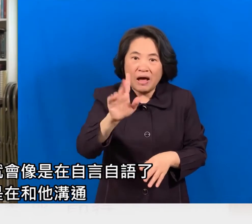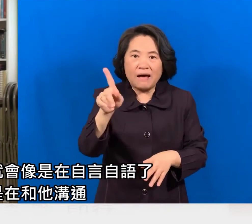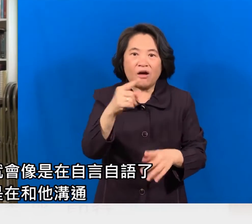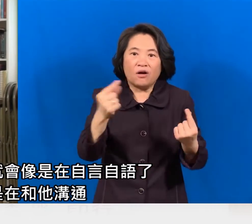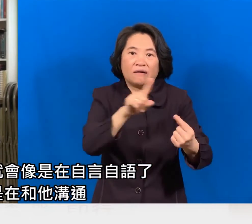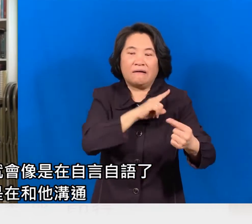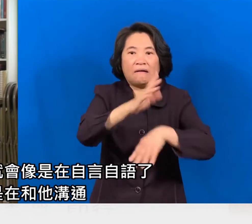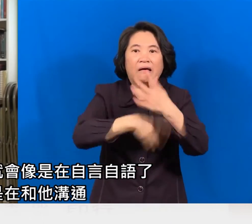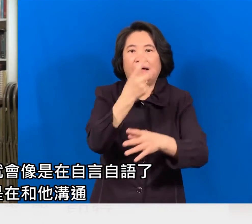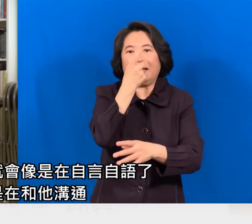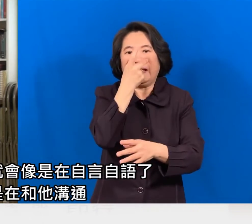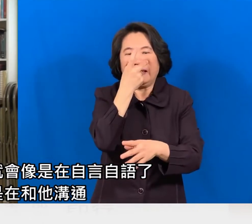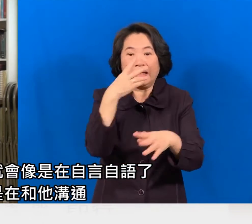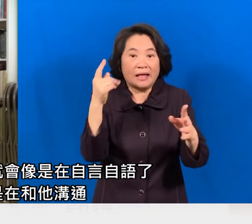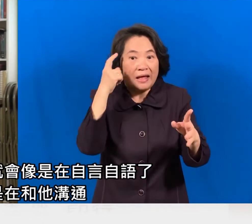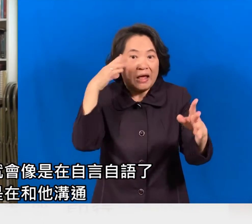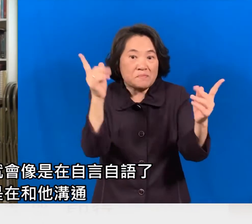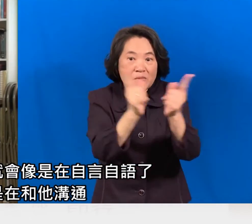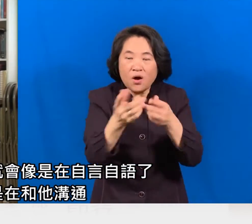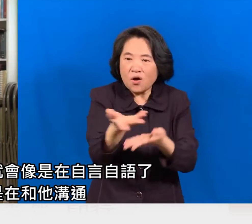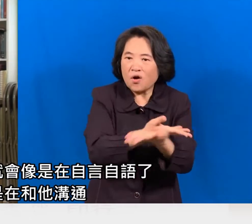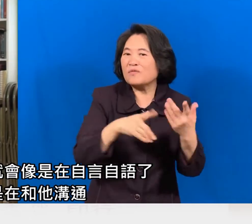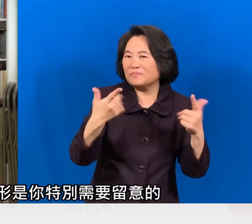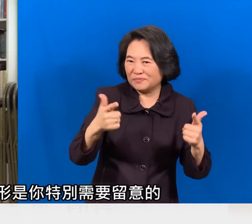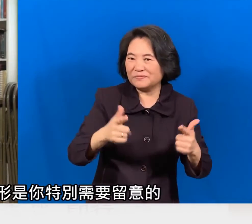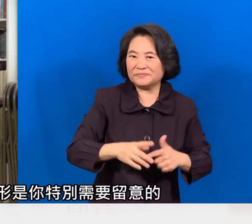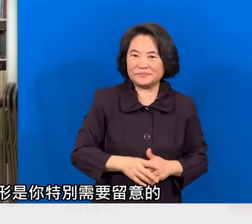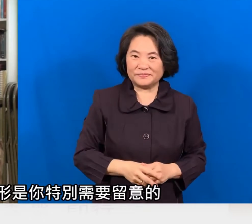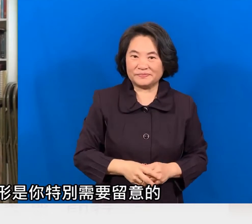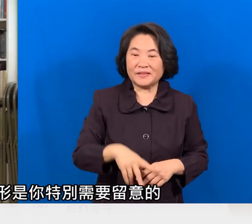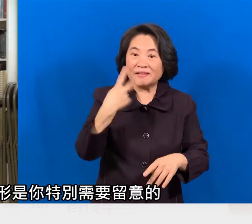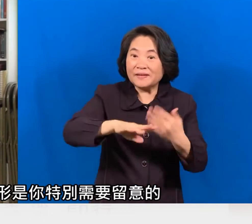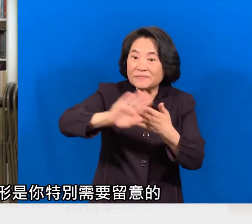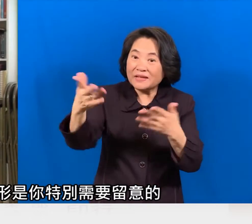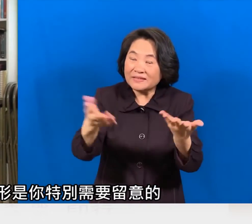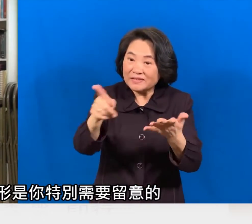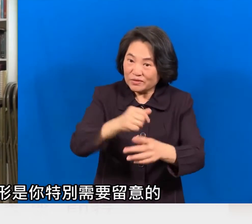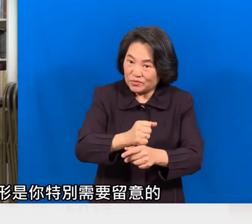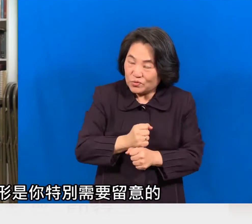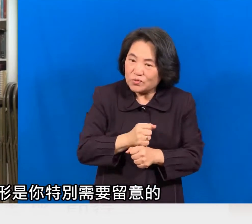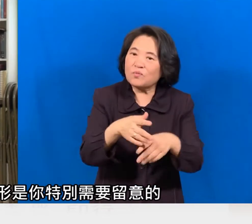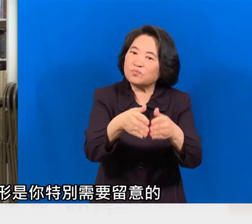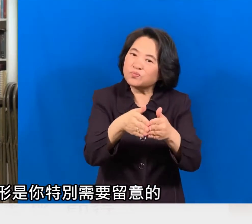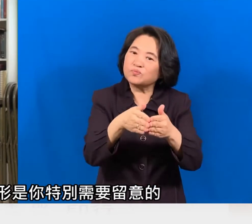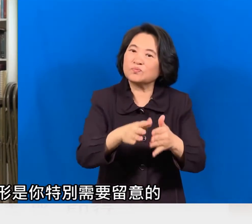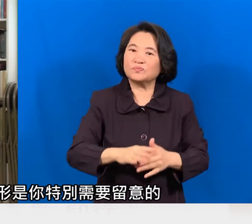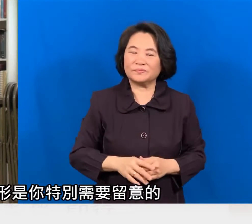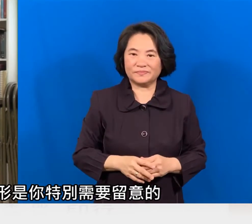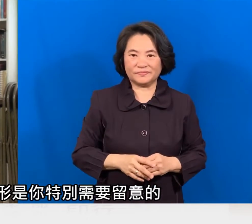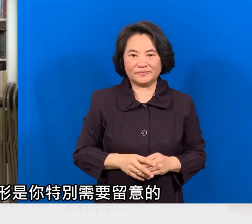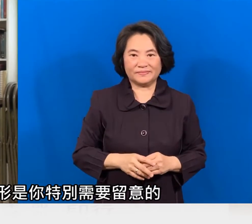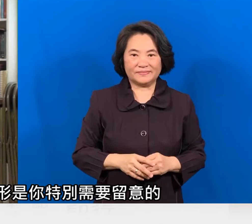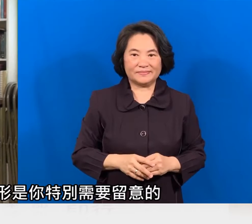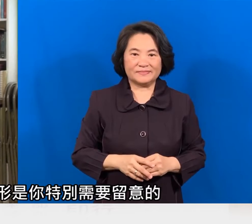to yourself rather than communicating with him. Yet there are also a few situations that you need to be